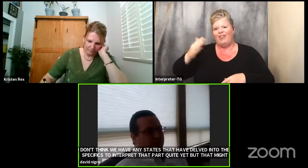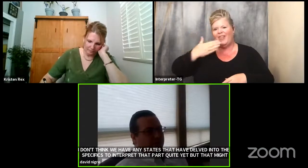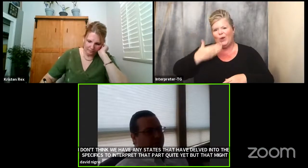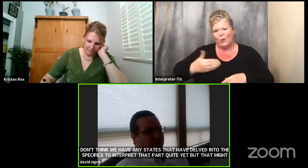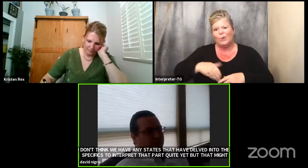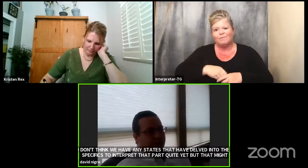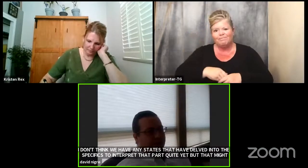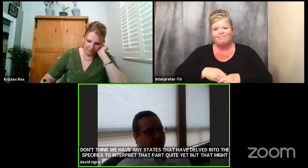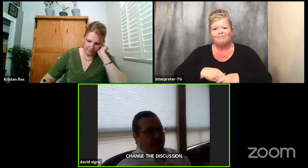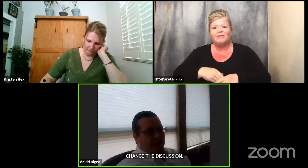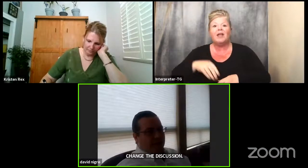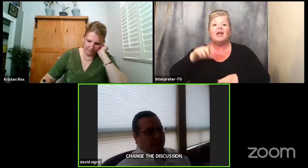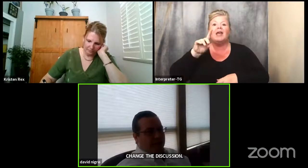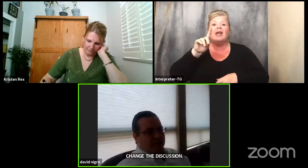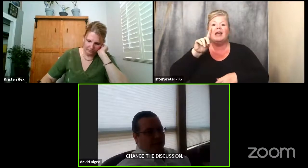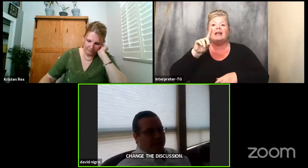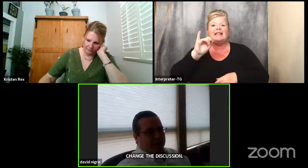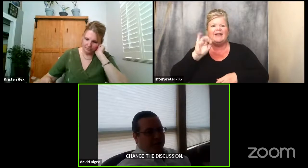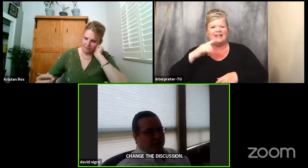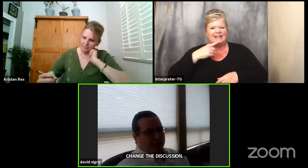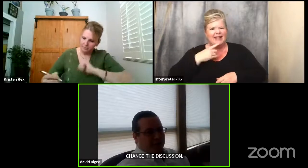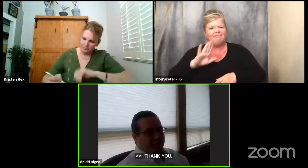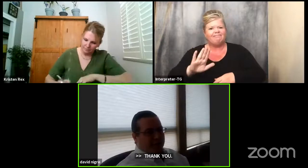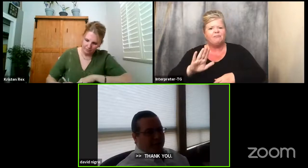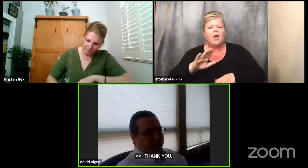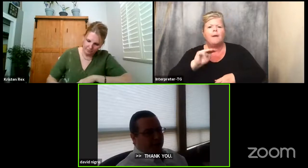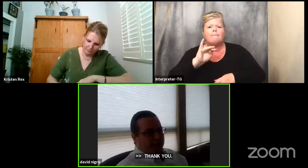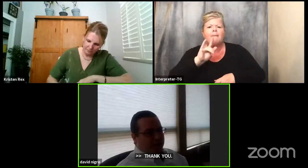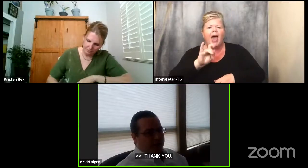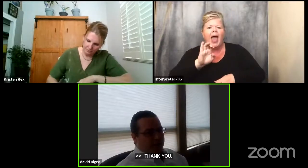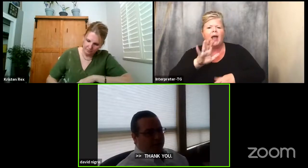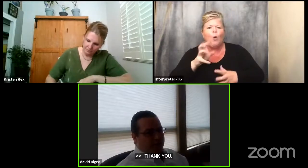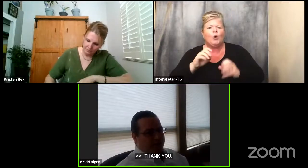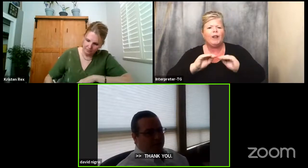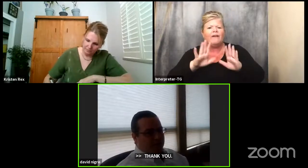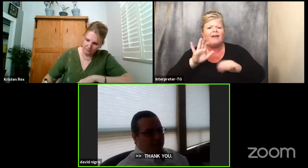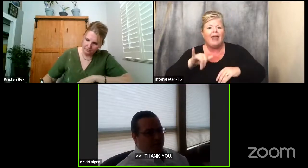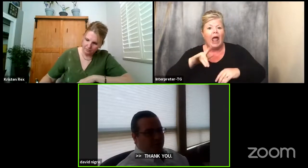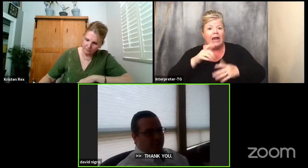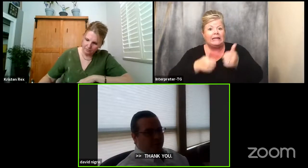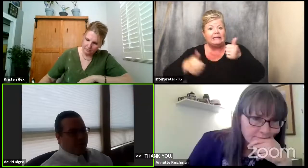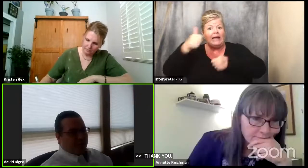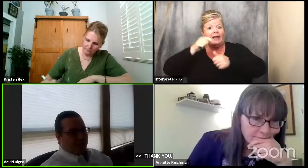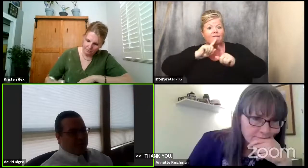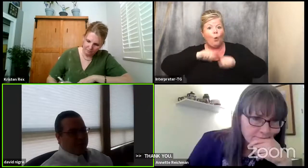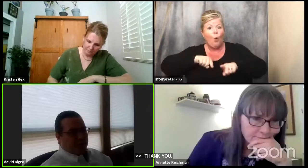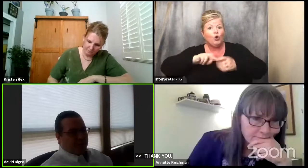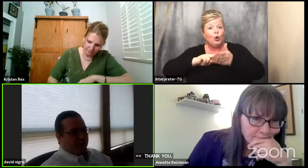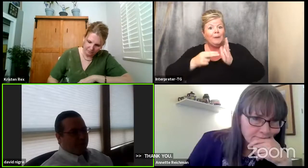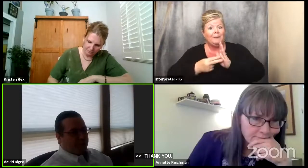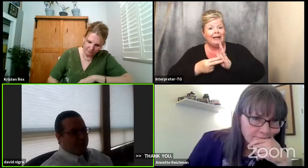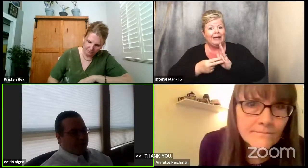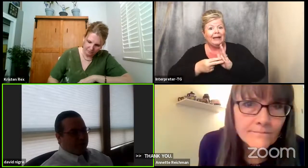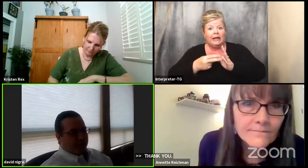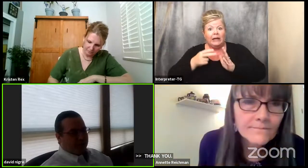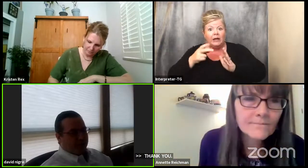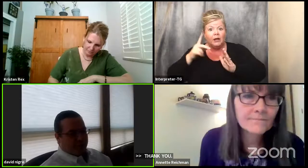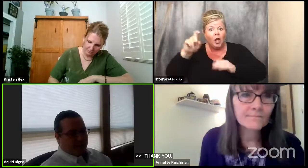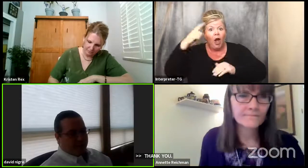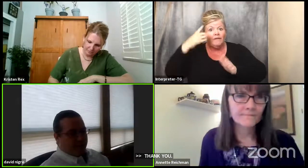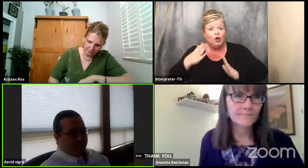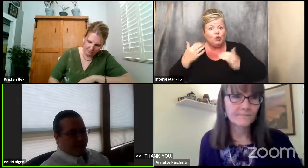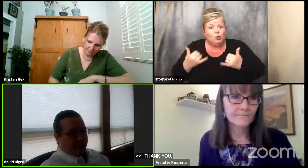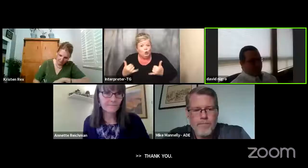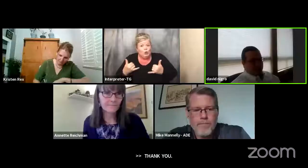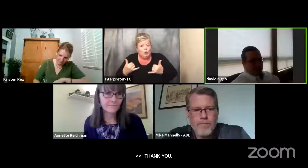Thank you, Mike. And Mike, this is David. Just to clarify, that executive order, are you referring to what the governor spoke about earlier today? I think about